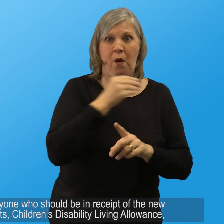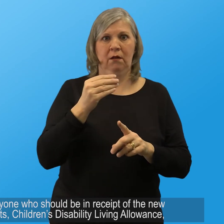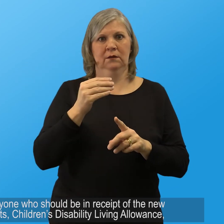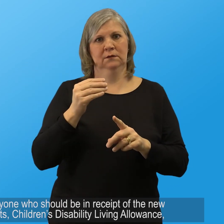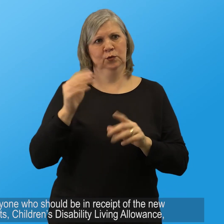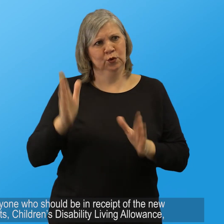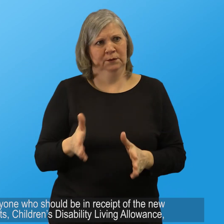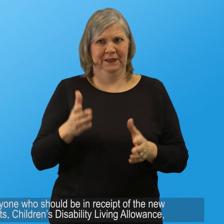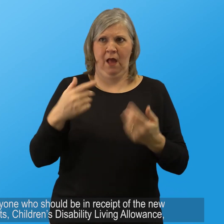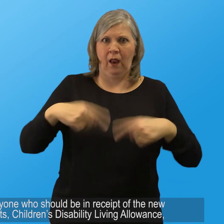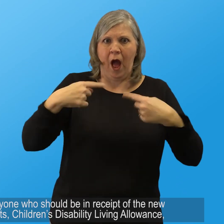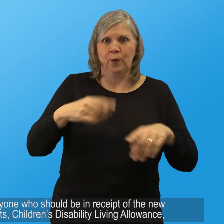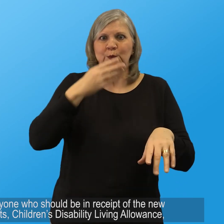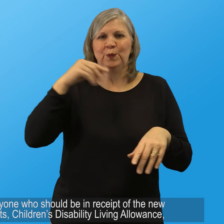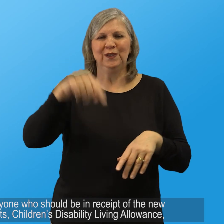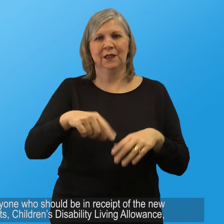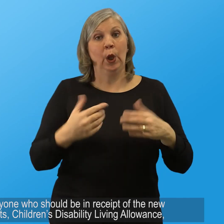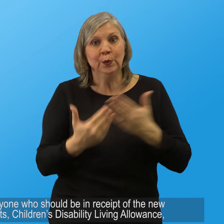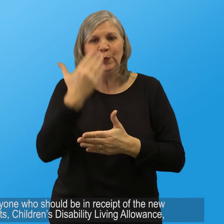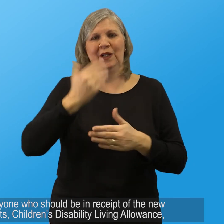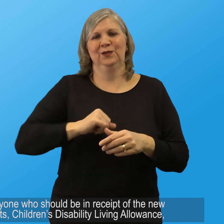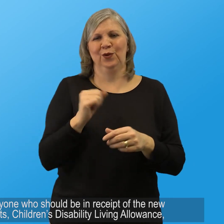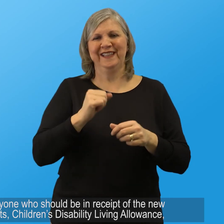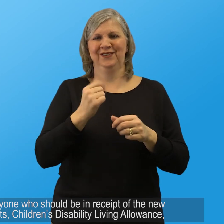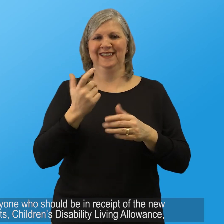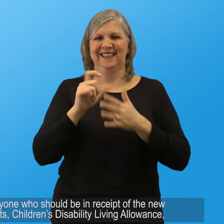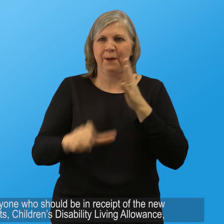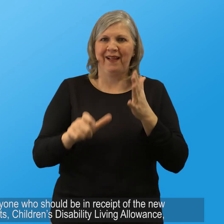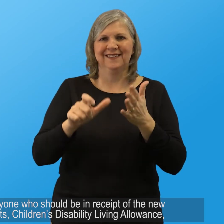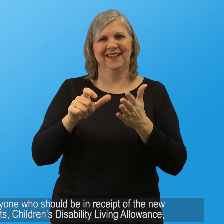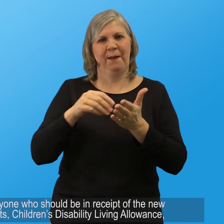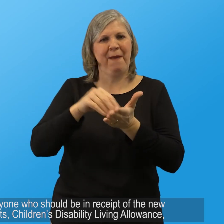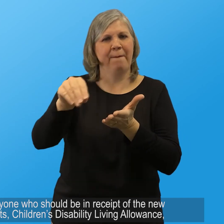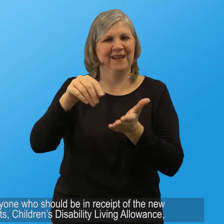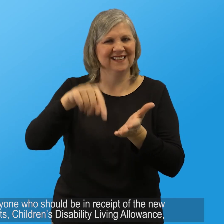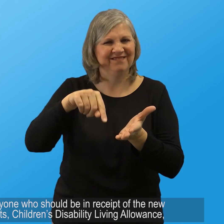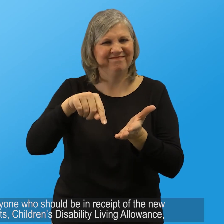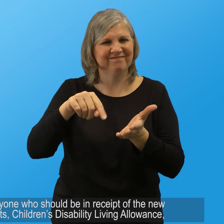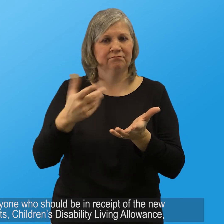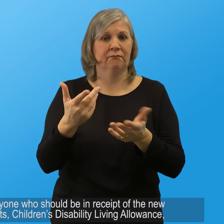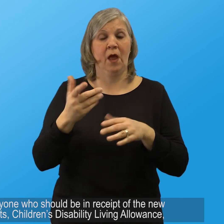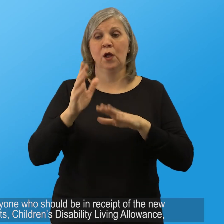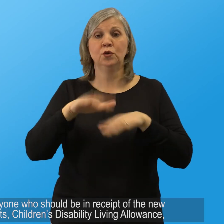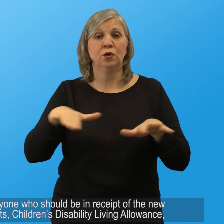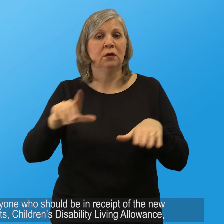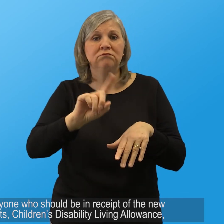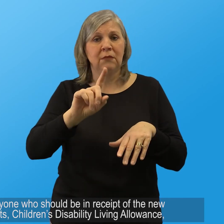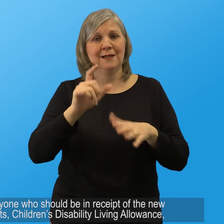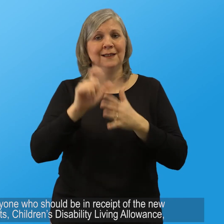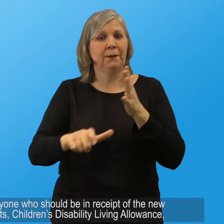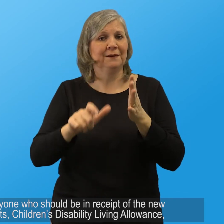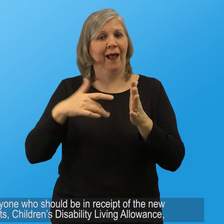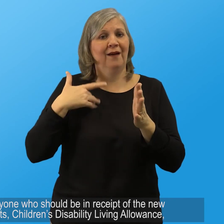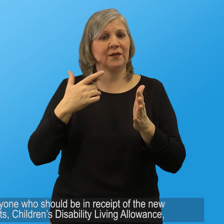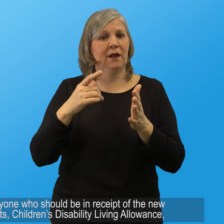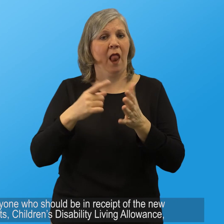Campaigns to ensure everyone who should be in receipt of the new Scottish disability payments, children's disability living allowance,